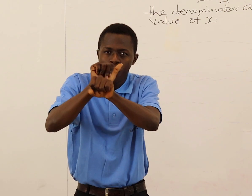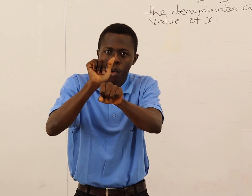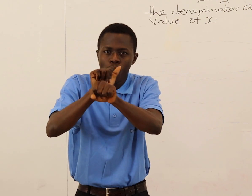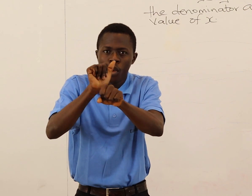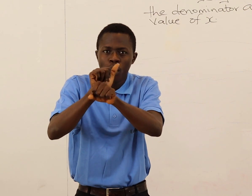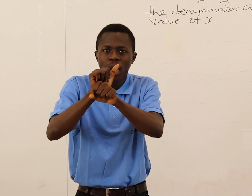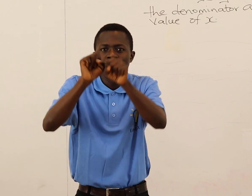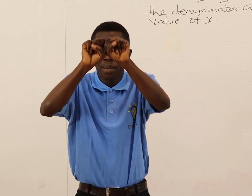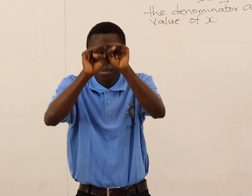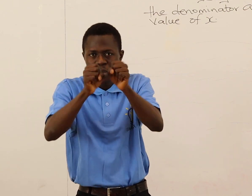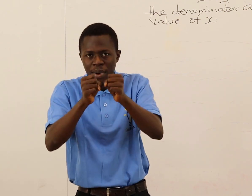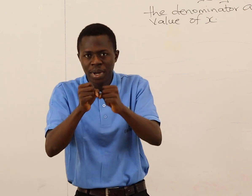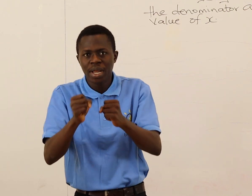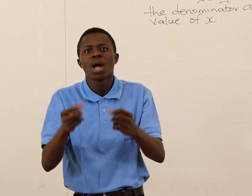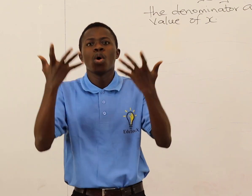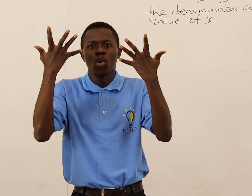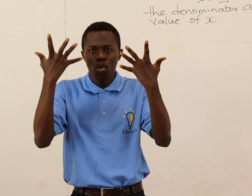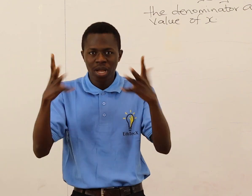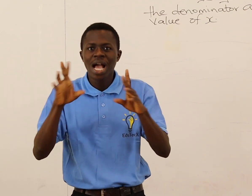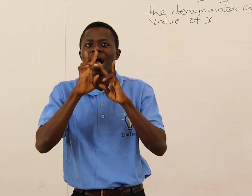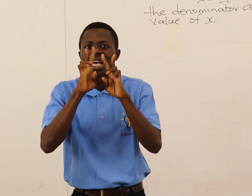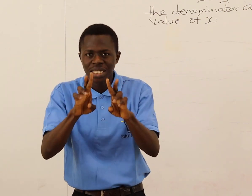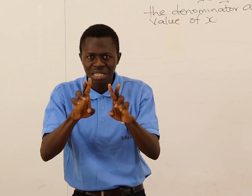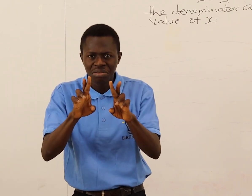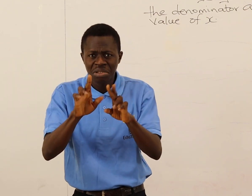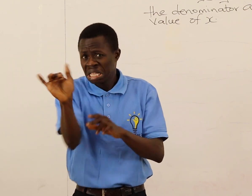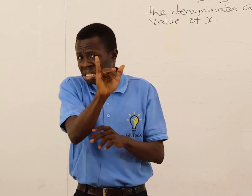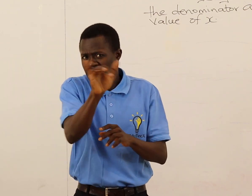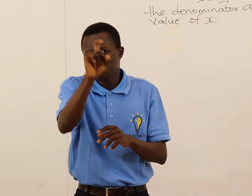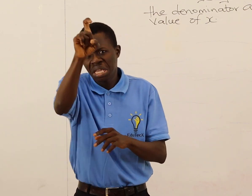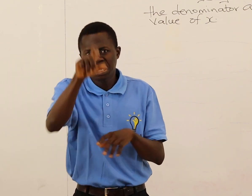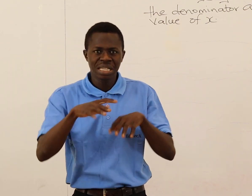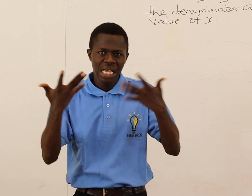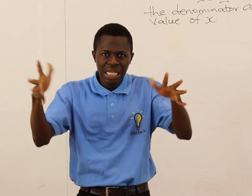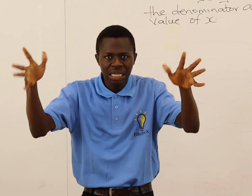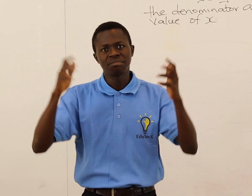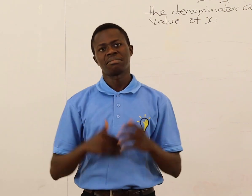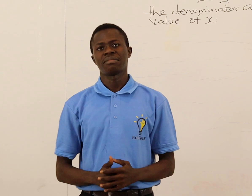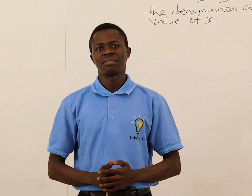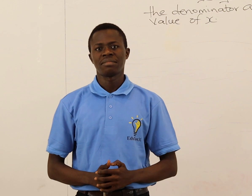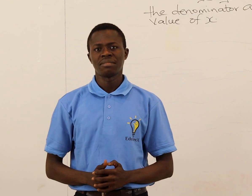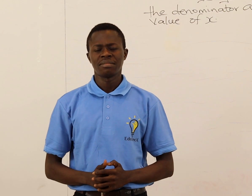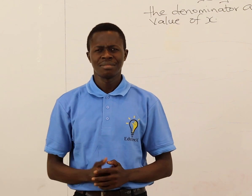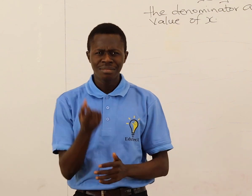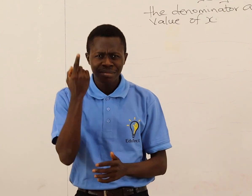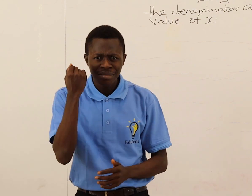the previous lesson. So you rationalize the expression, and the answer that you get, that will be the value of